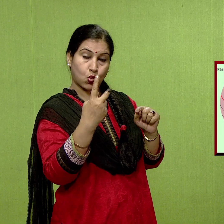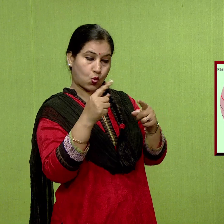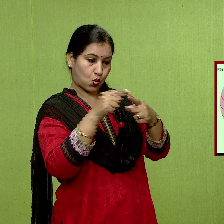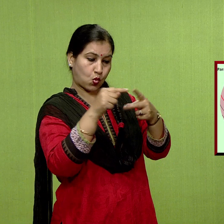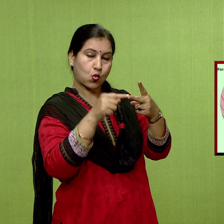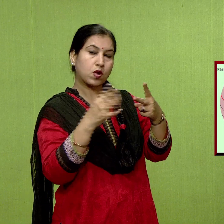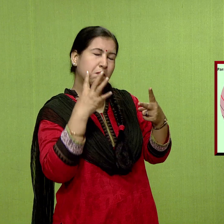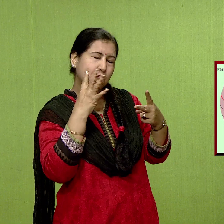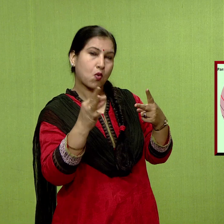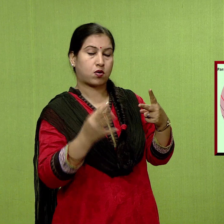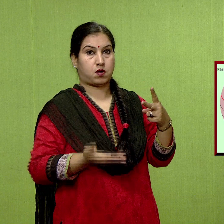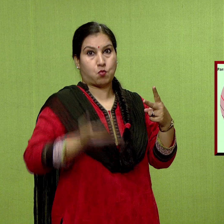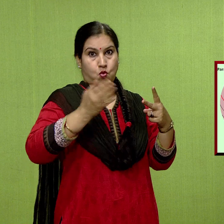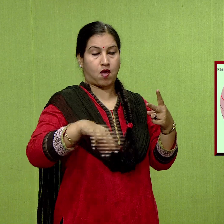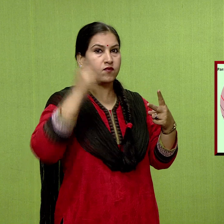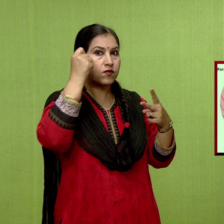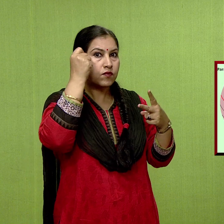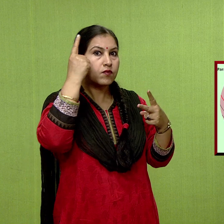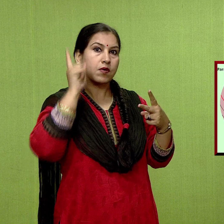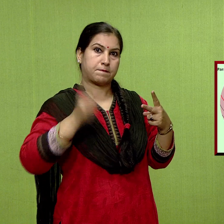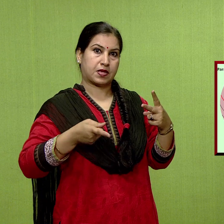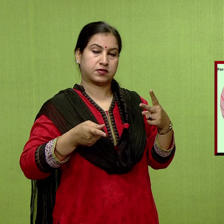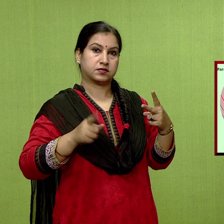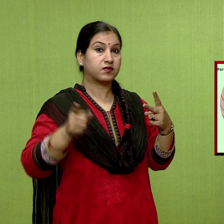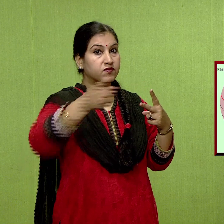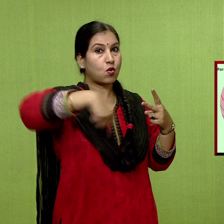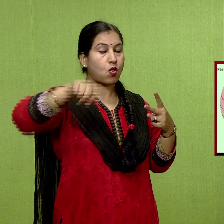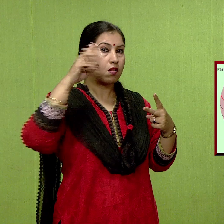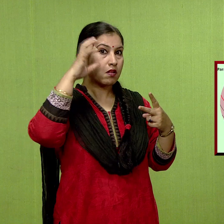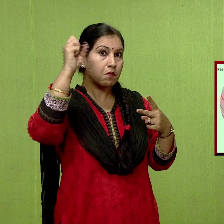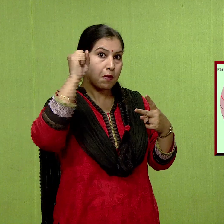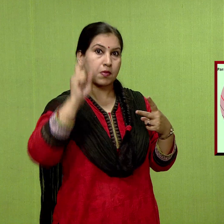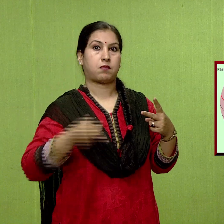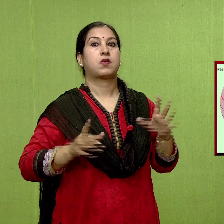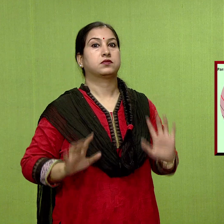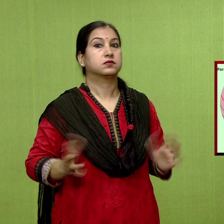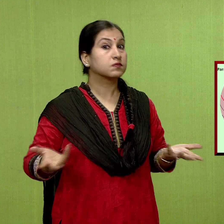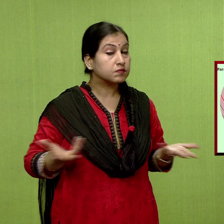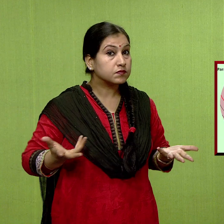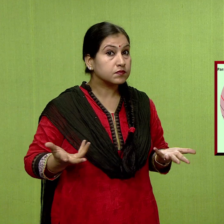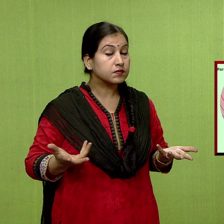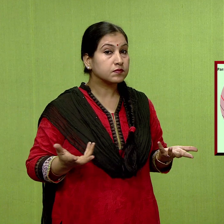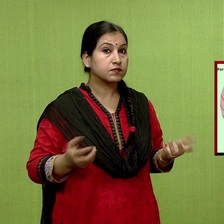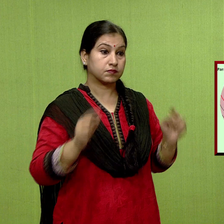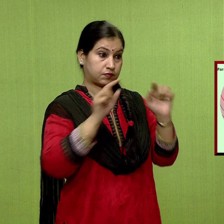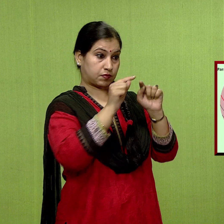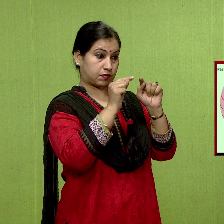And we all must remember this if we want to